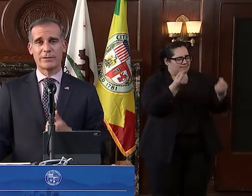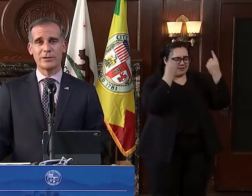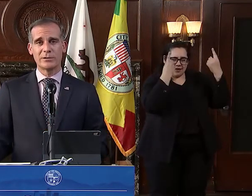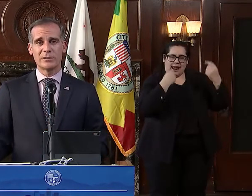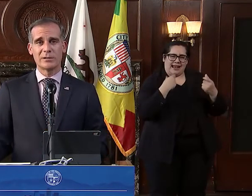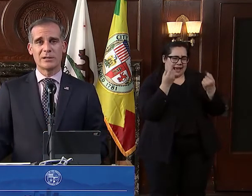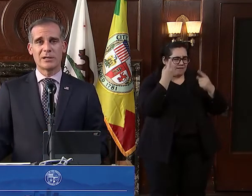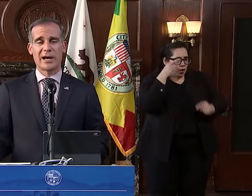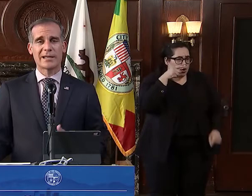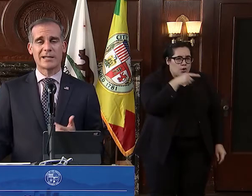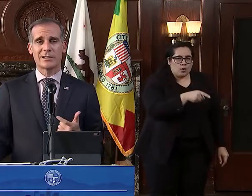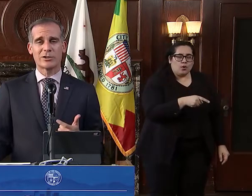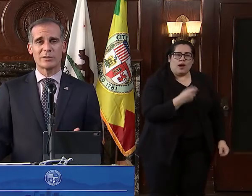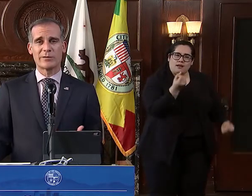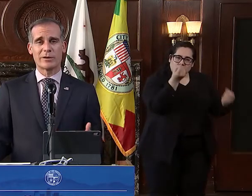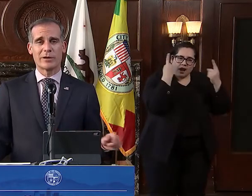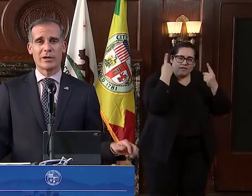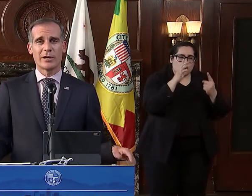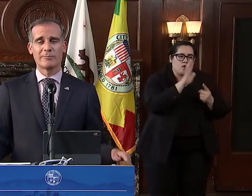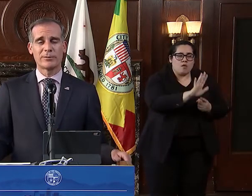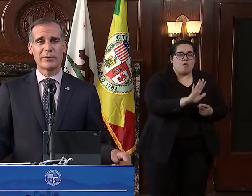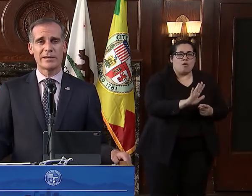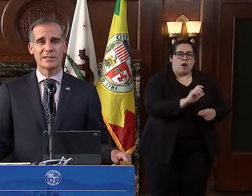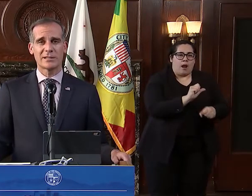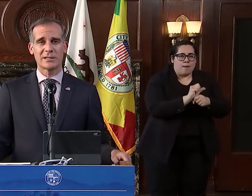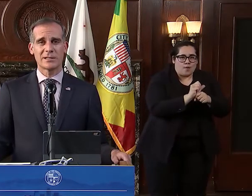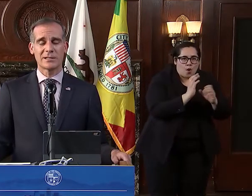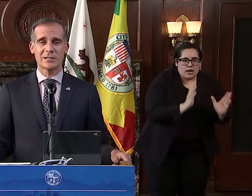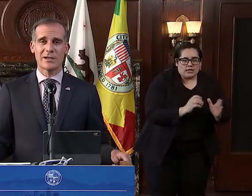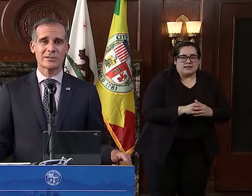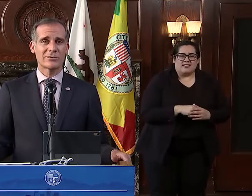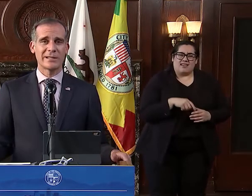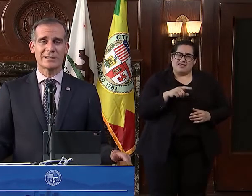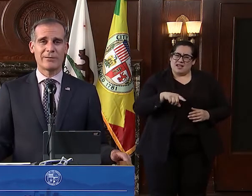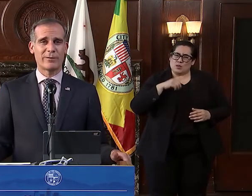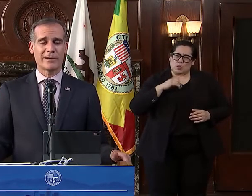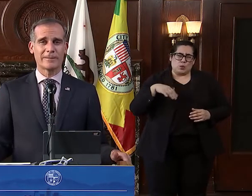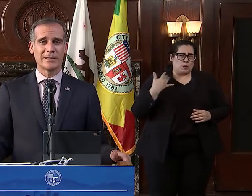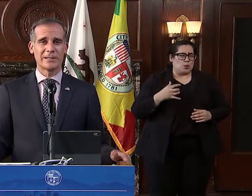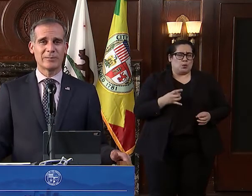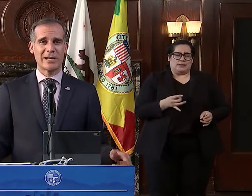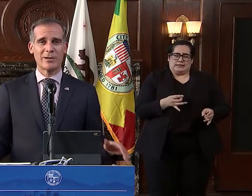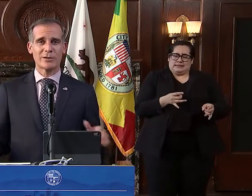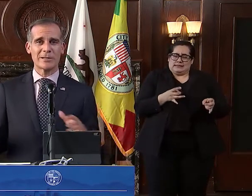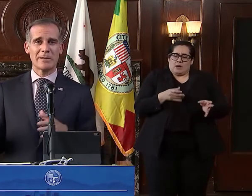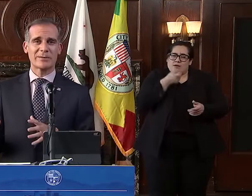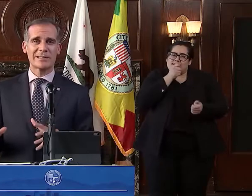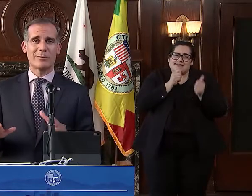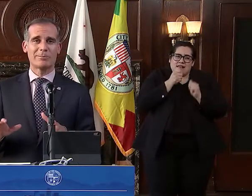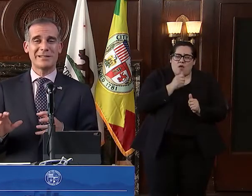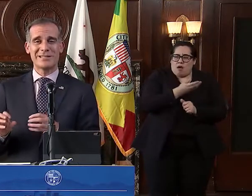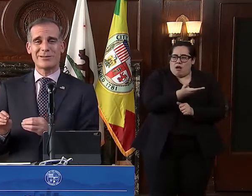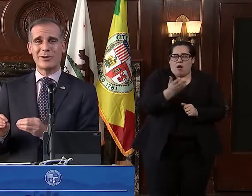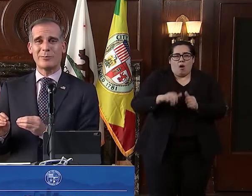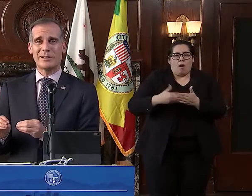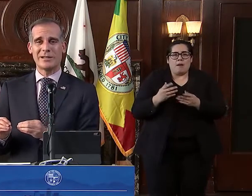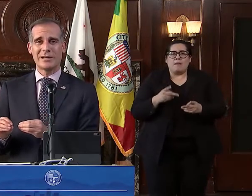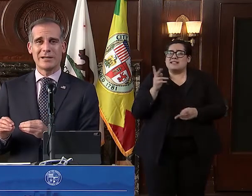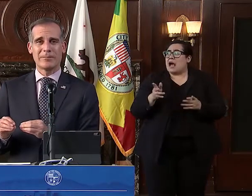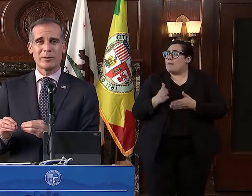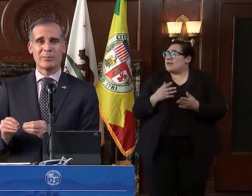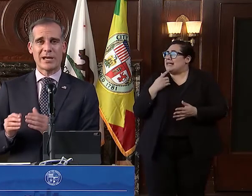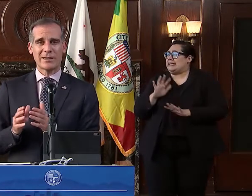get it for you. I get it in terms of your employees. This has caused great suffering. And I know there's some people who say, well, please don't